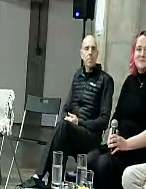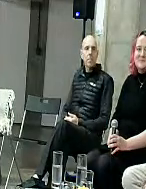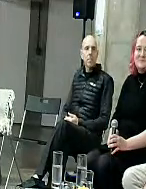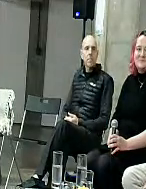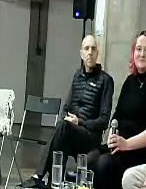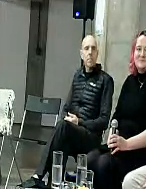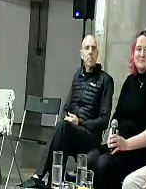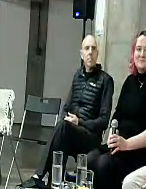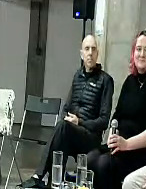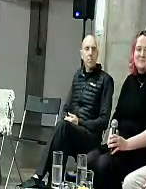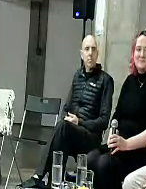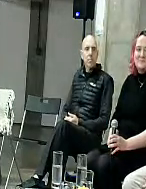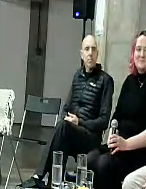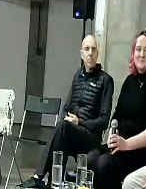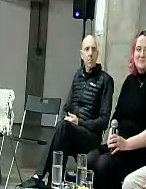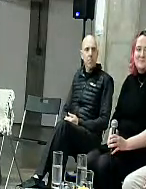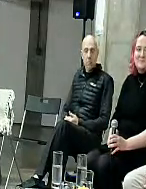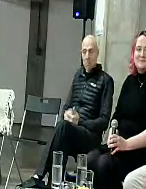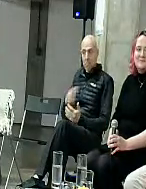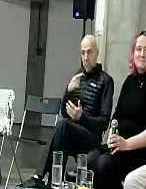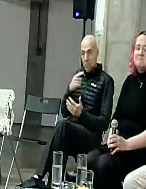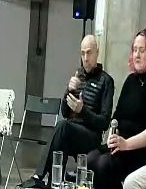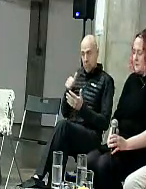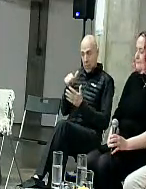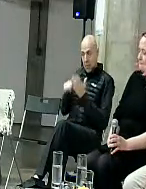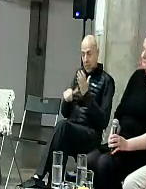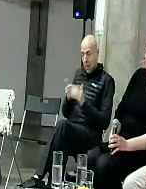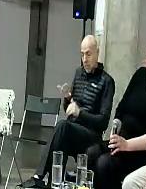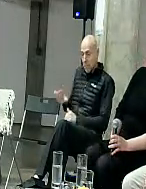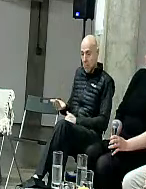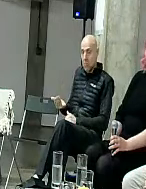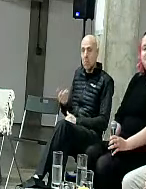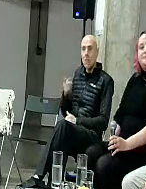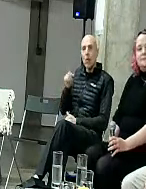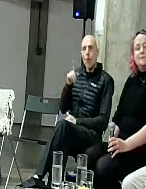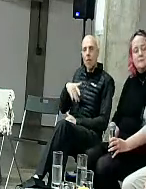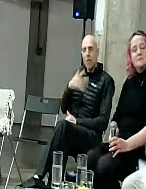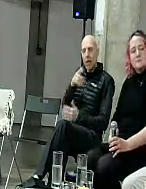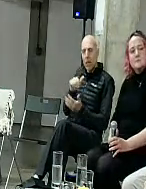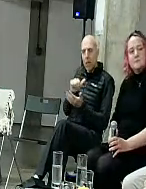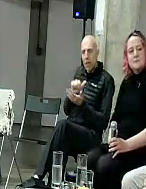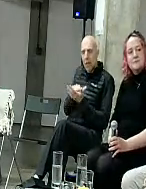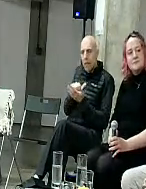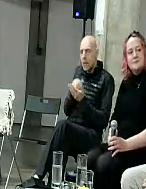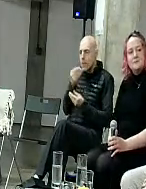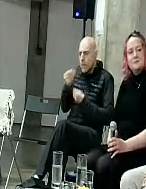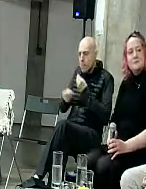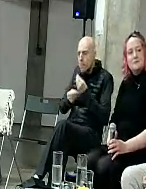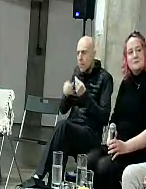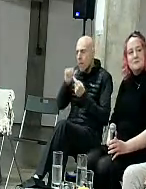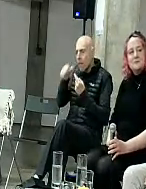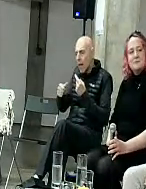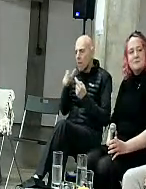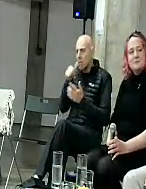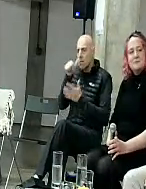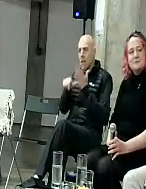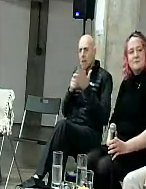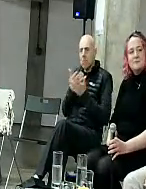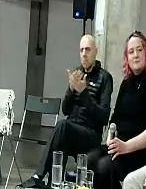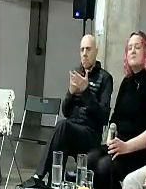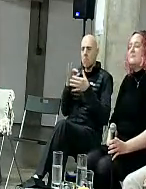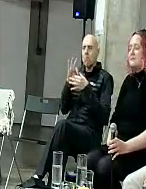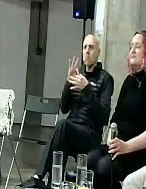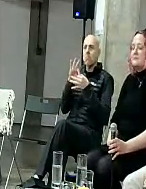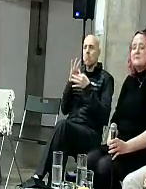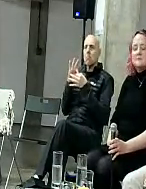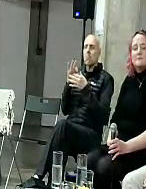right for you. But do you want to share just what feels kind of right to then go into our conversation about solidarity and